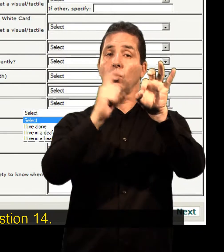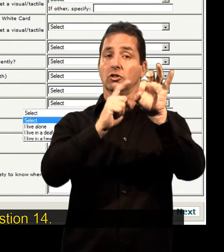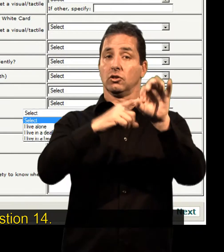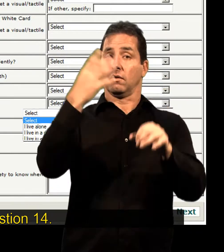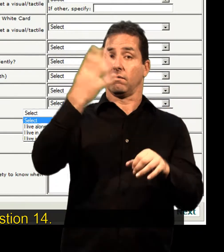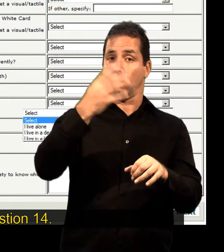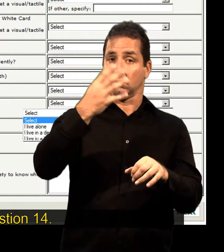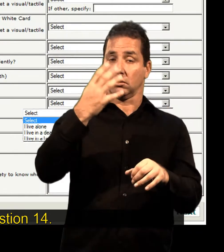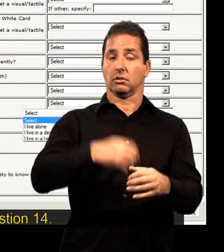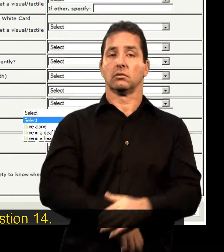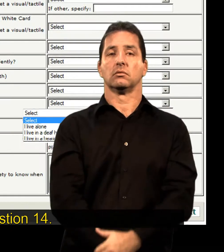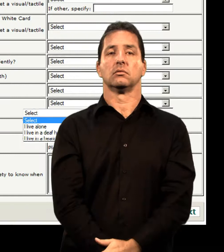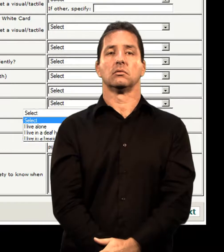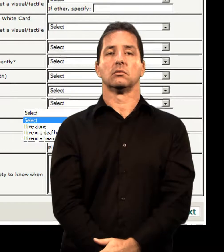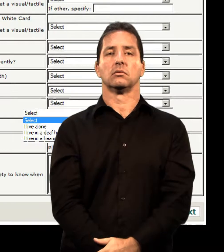Question 14.